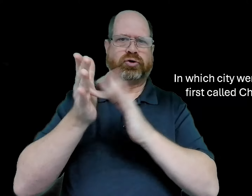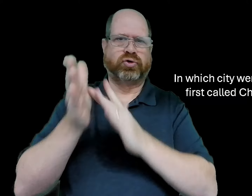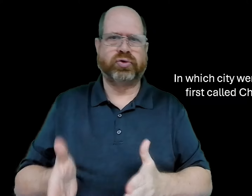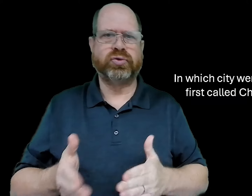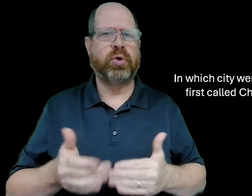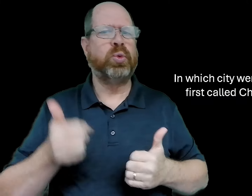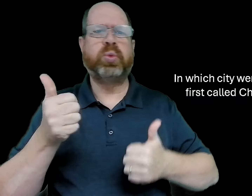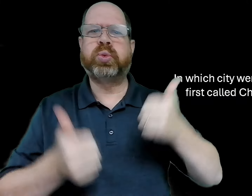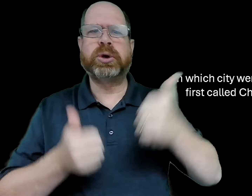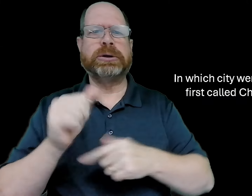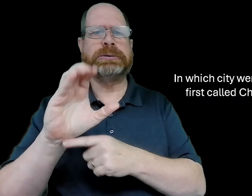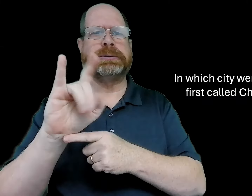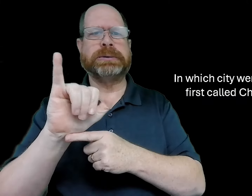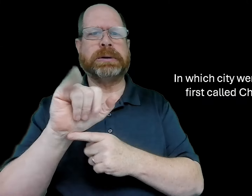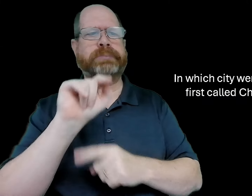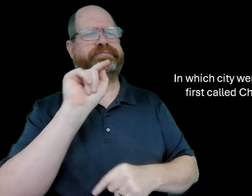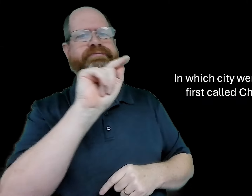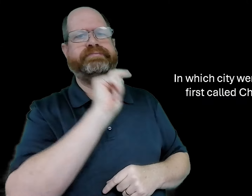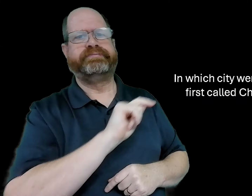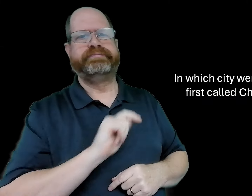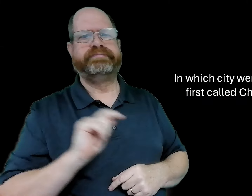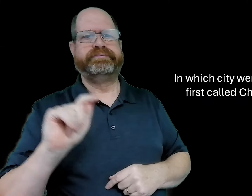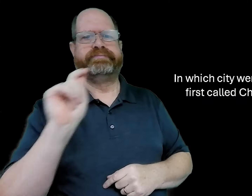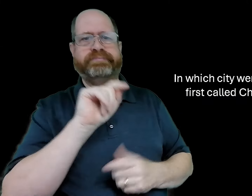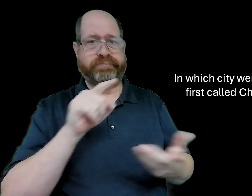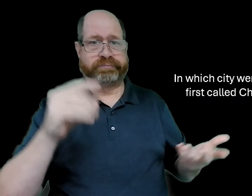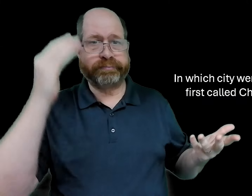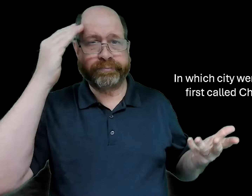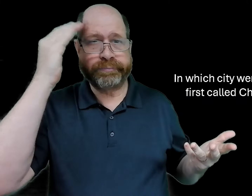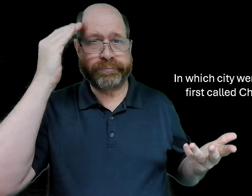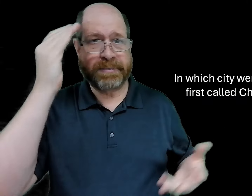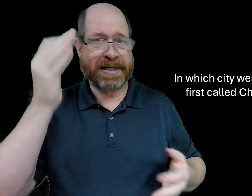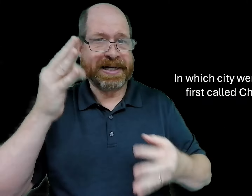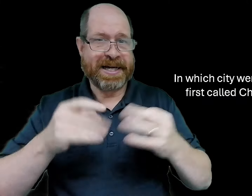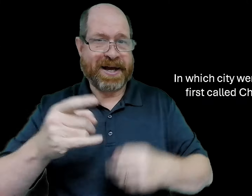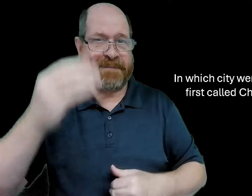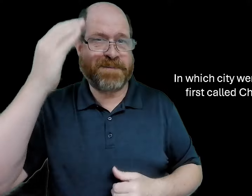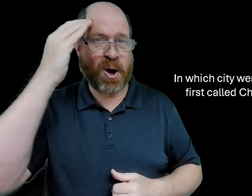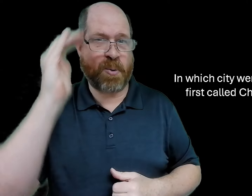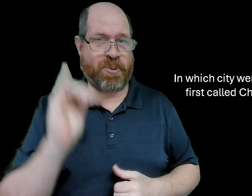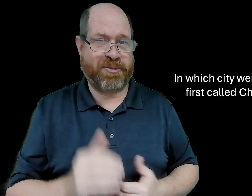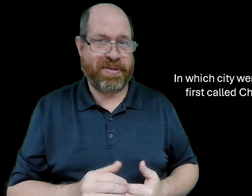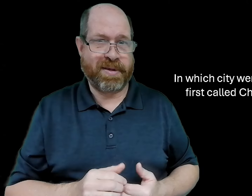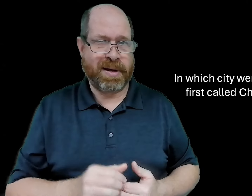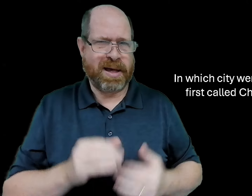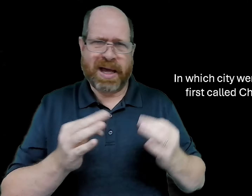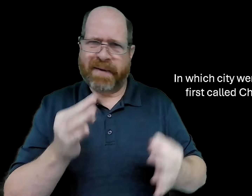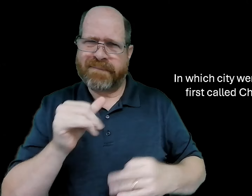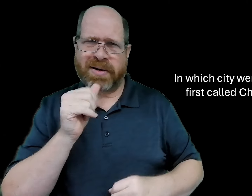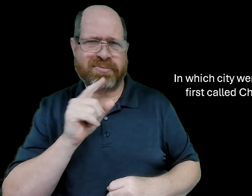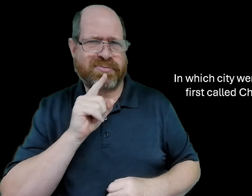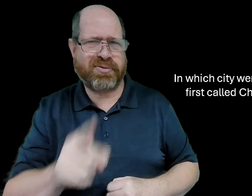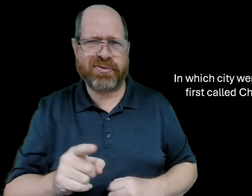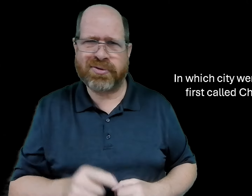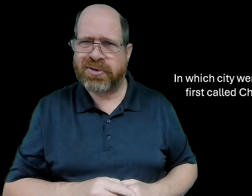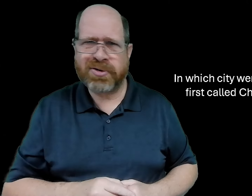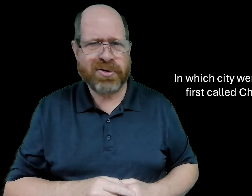Christians? What city did they get that name in? If you know, that's great. And if